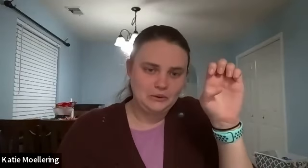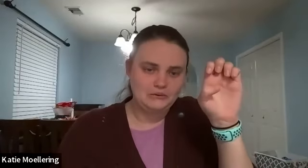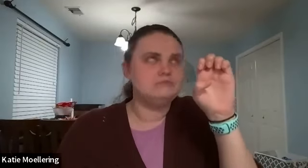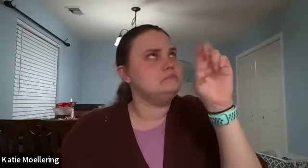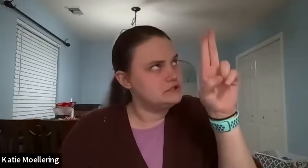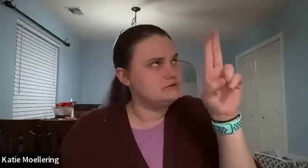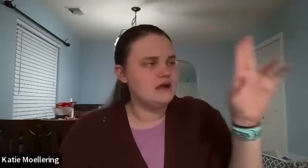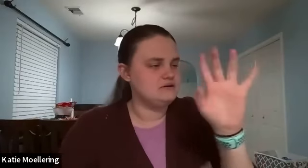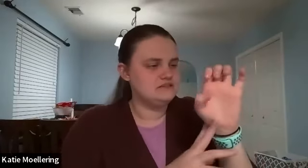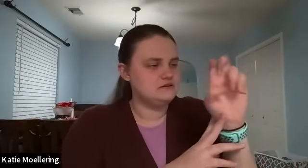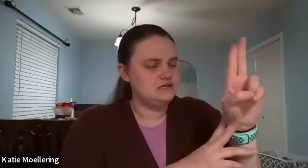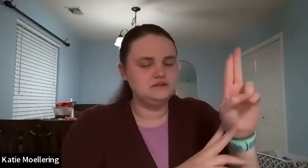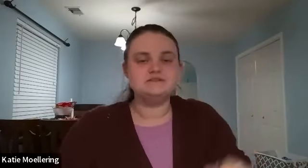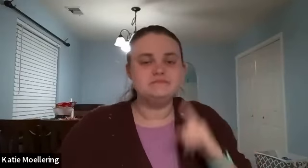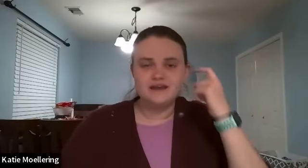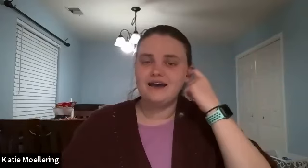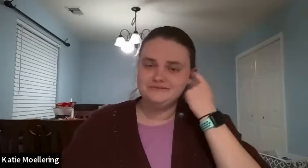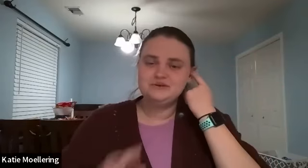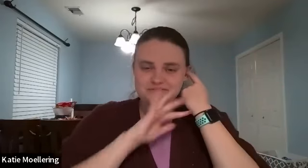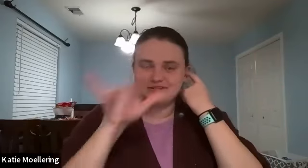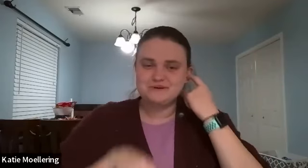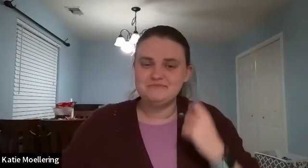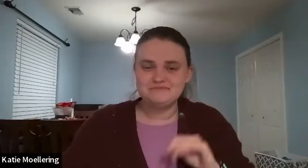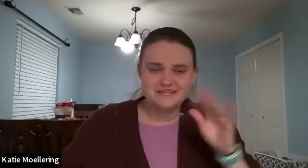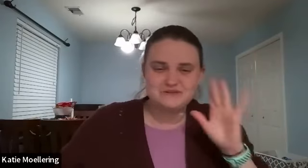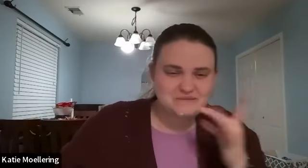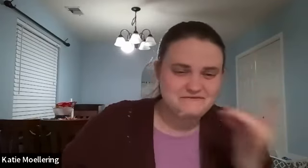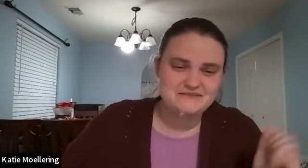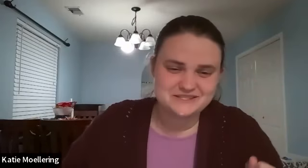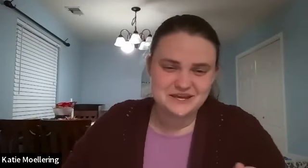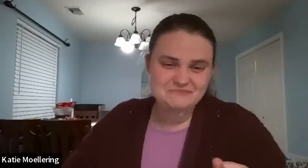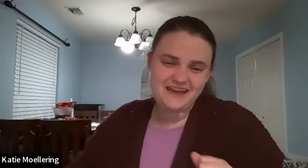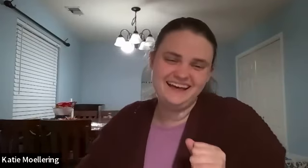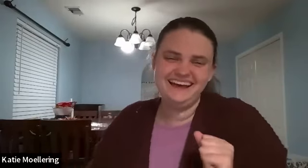blue. I always get the E and U's, but yeah, you would fingerspell. That's like one of my favorites though.